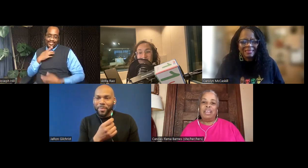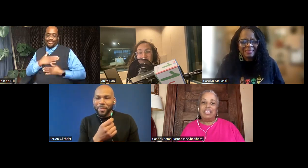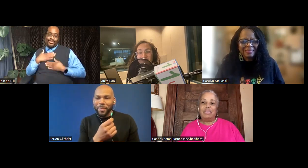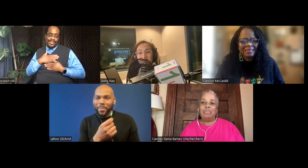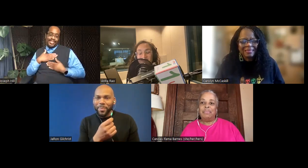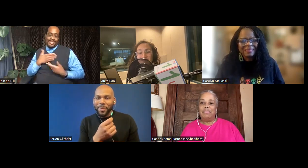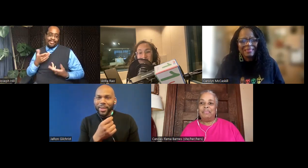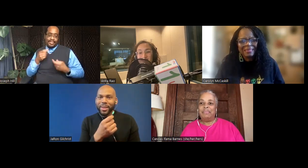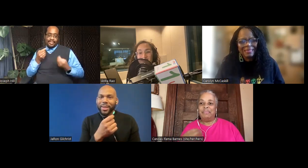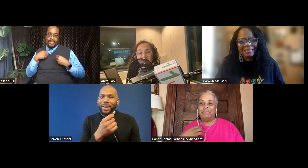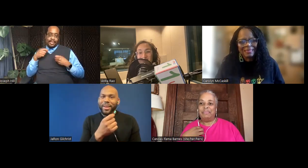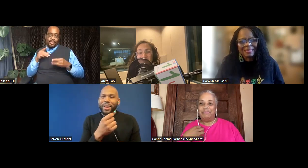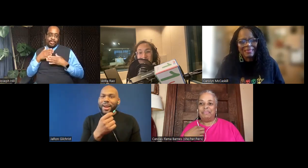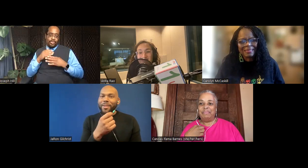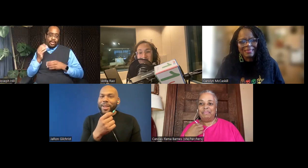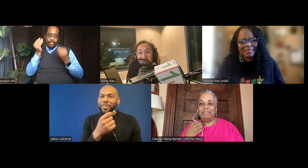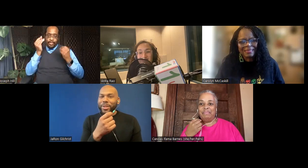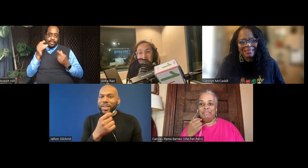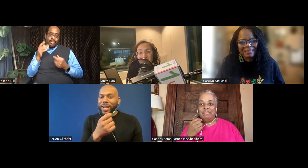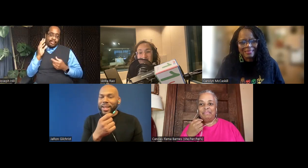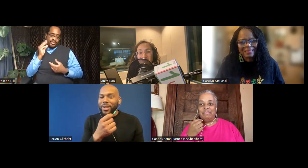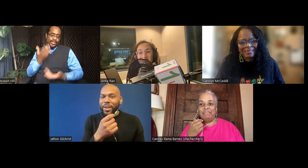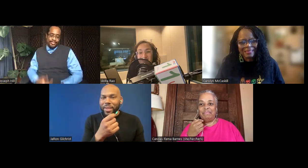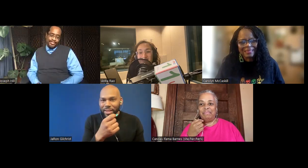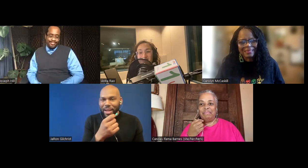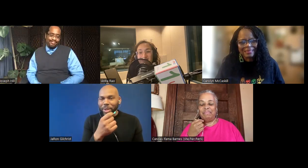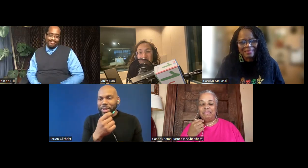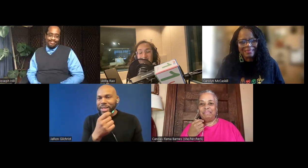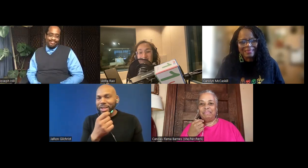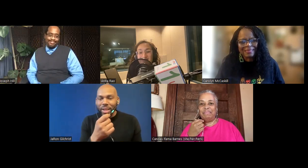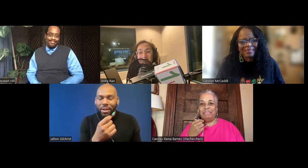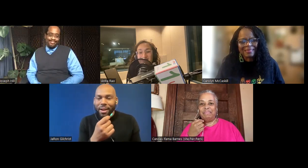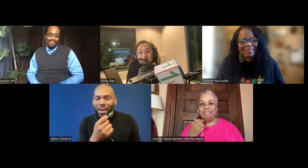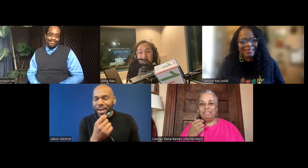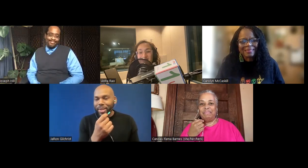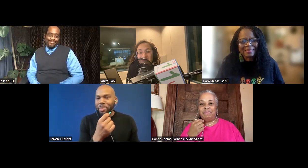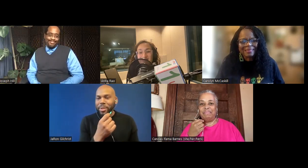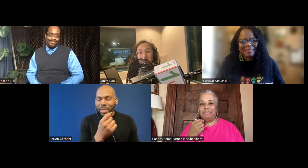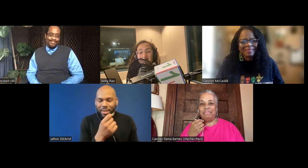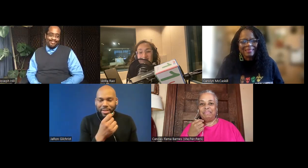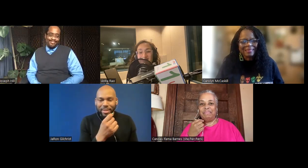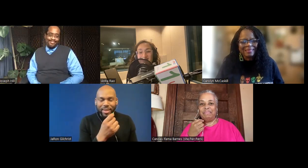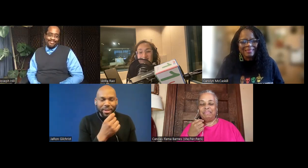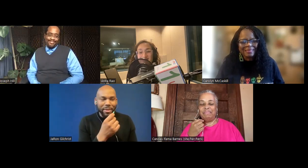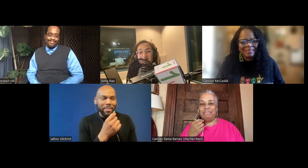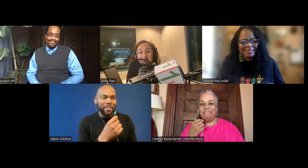Thank you for having us. I really appreciated you giving us an opportunity to share our experiences. Thank